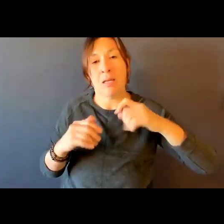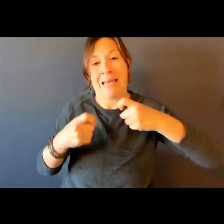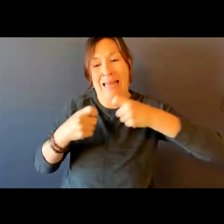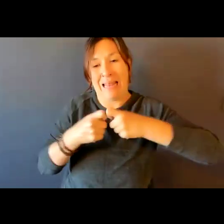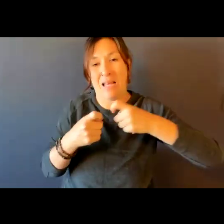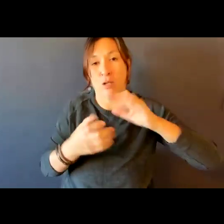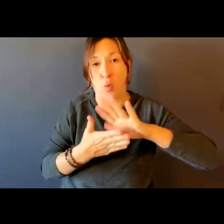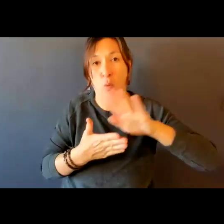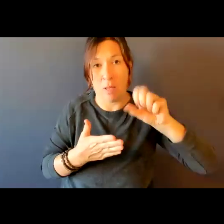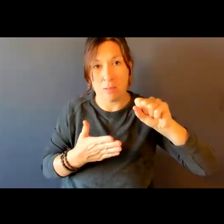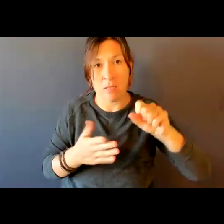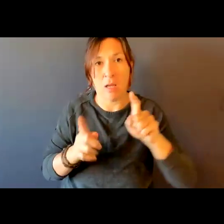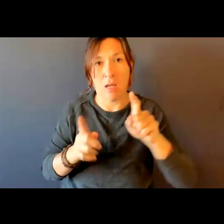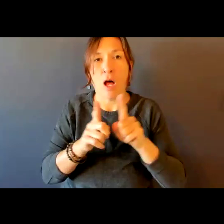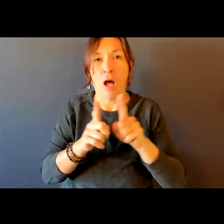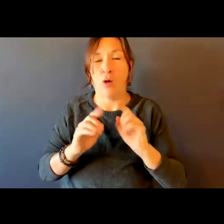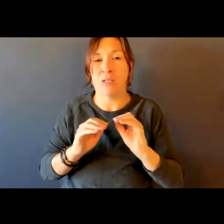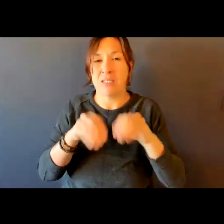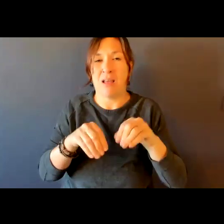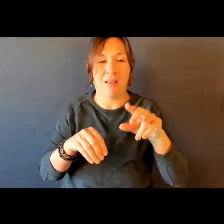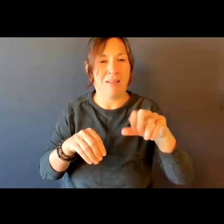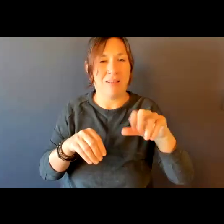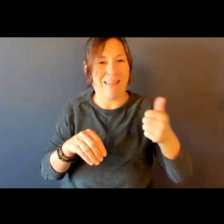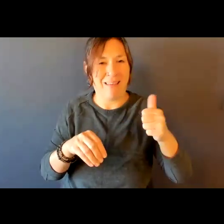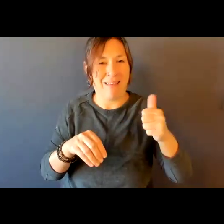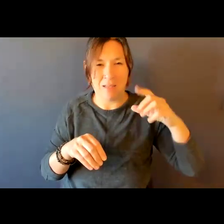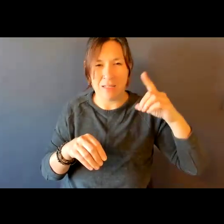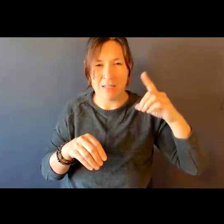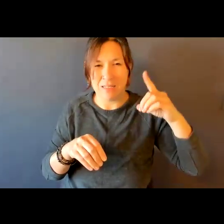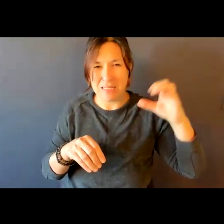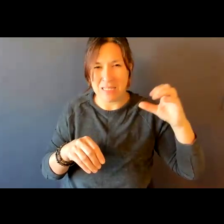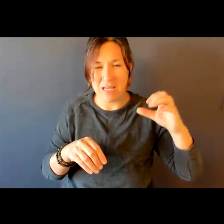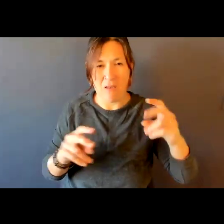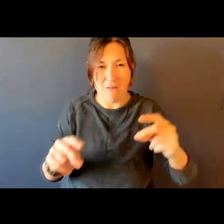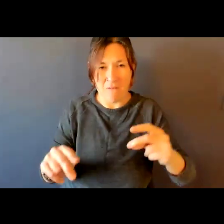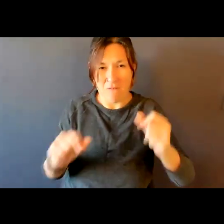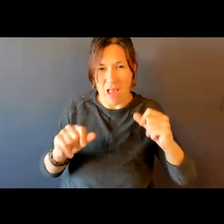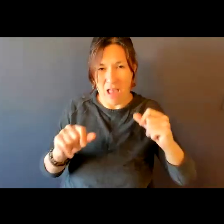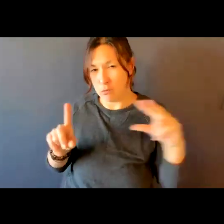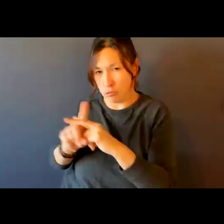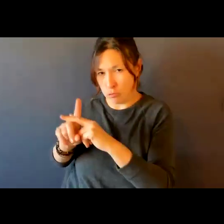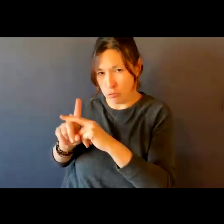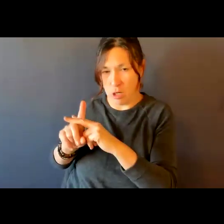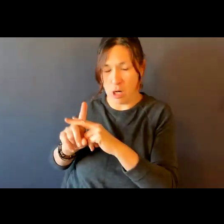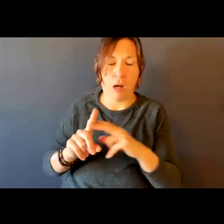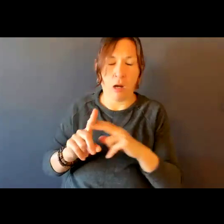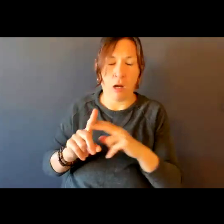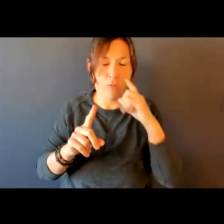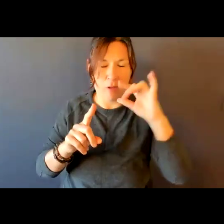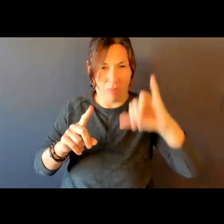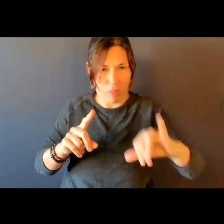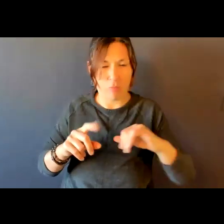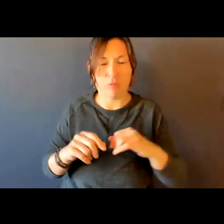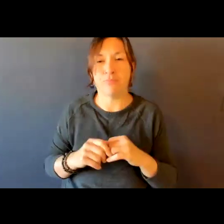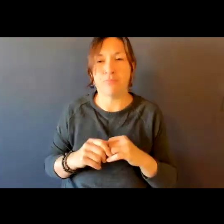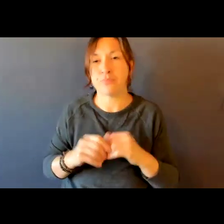10 DC fast chargers and supporting infrastructure. The second grant, also for $2 million,